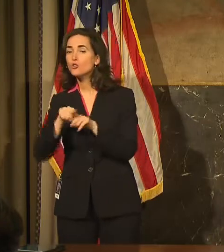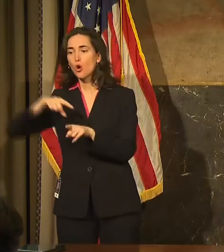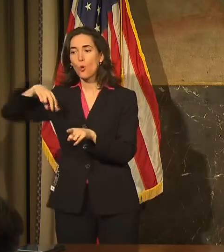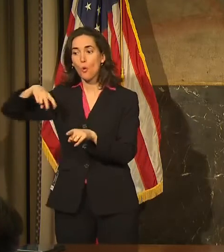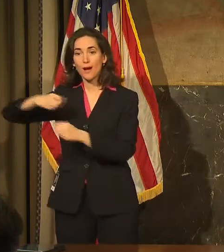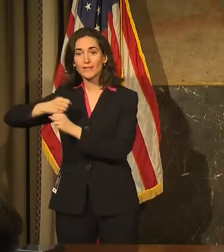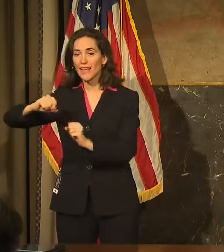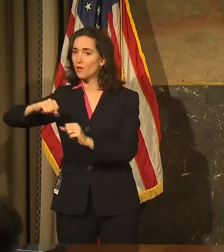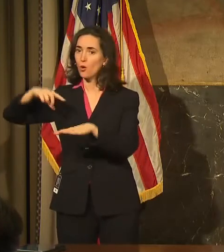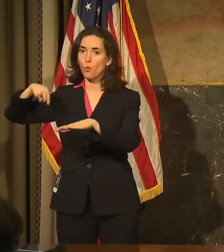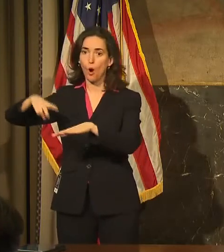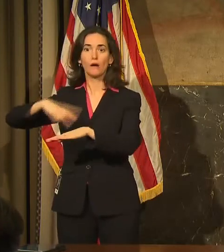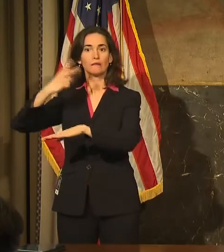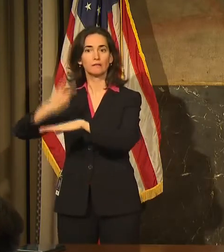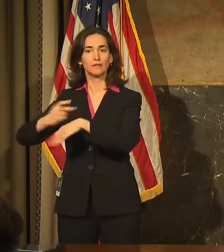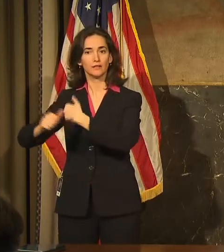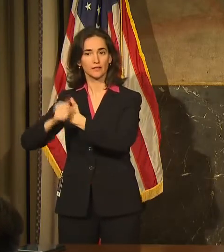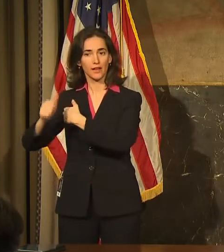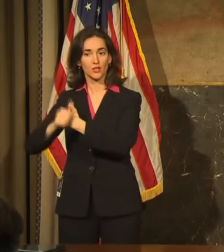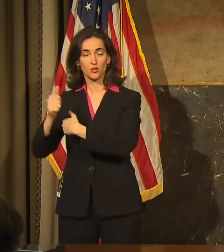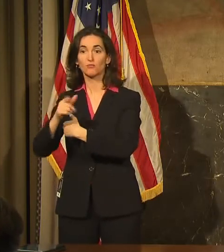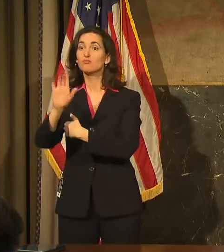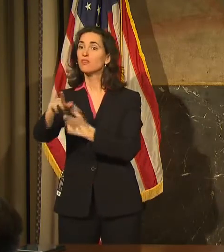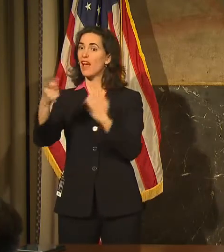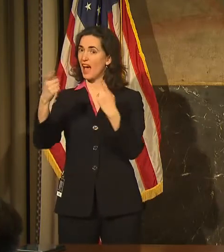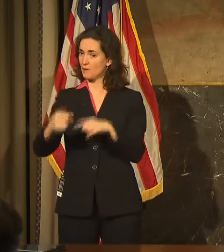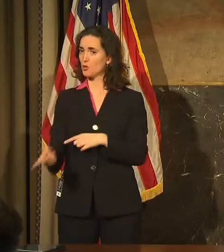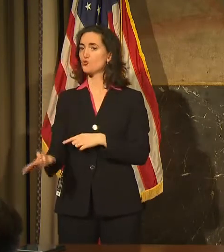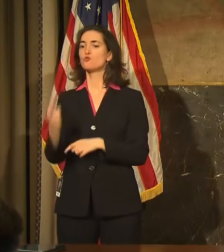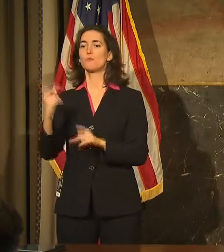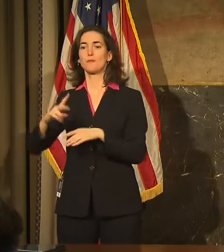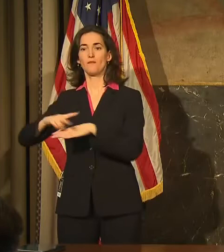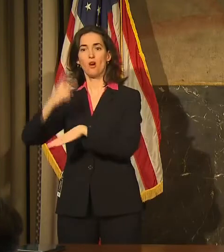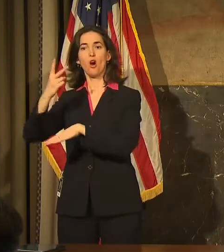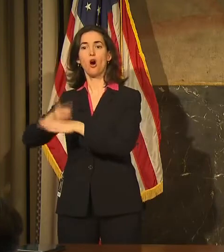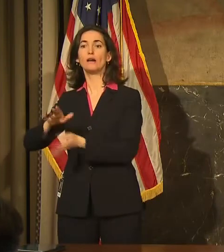We've unfortunately had 2 deaths related to individuals slipping on ice.